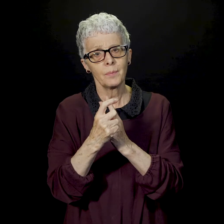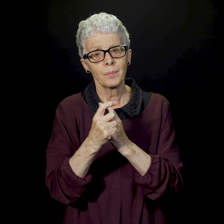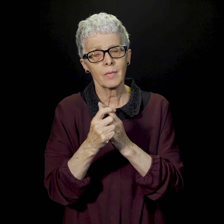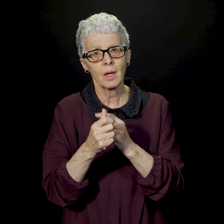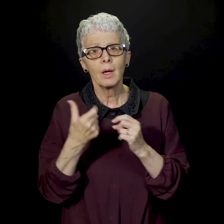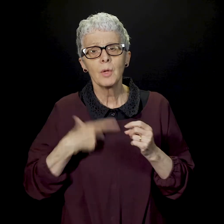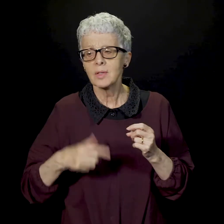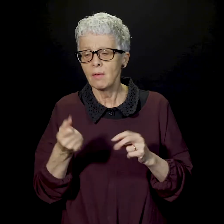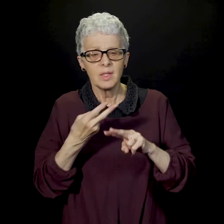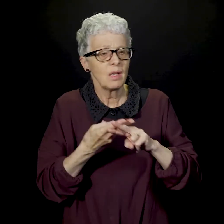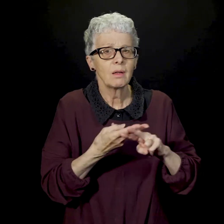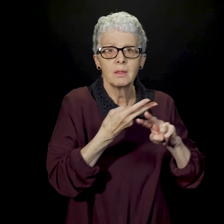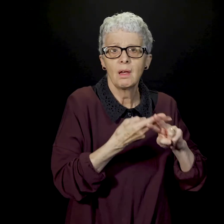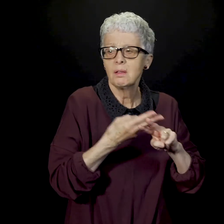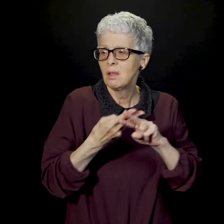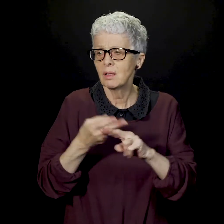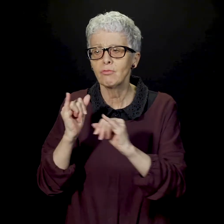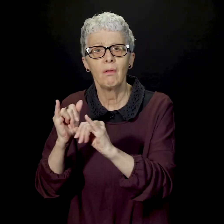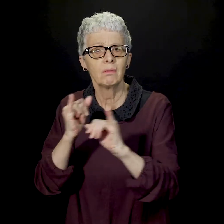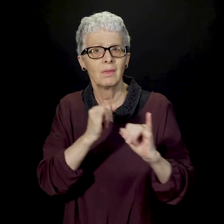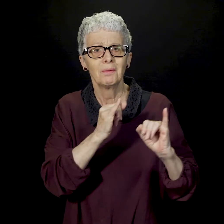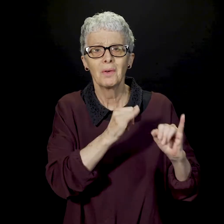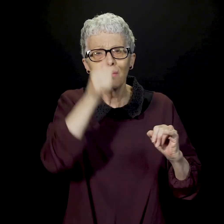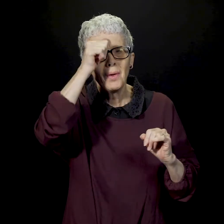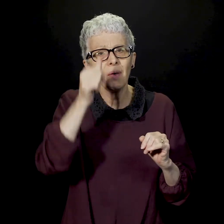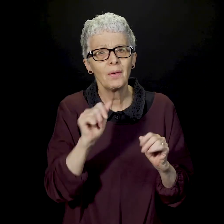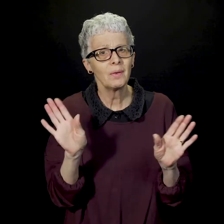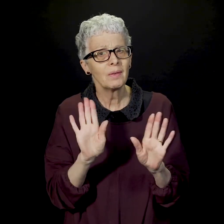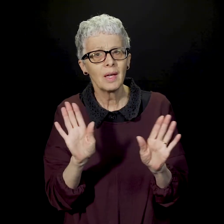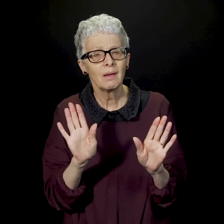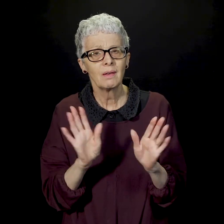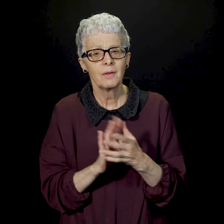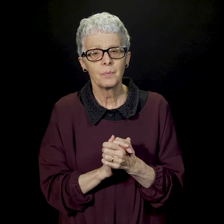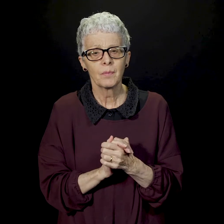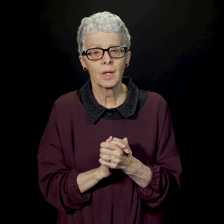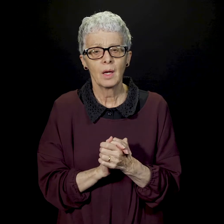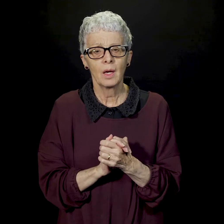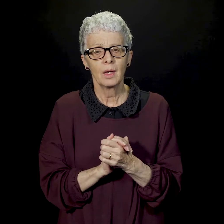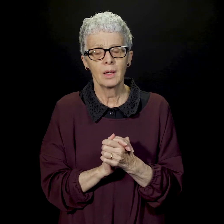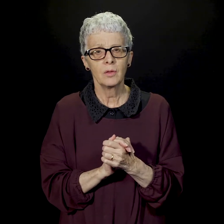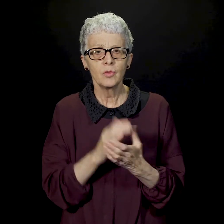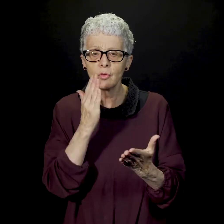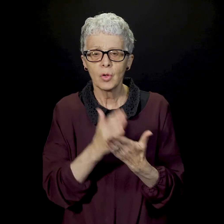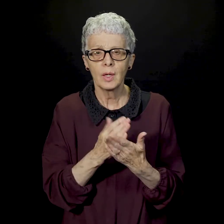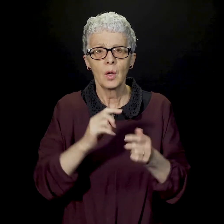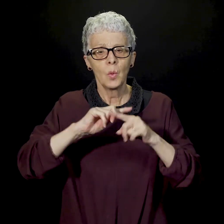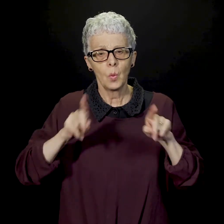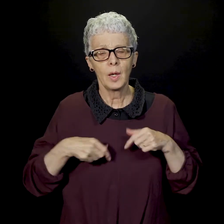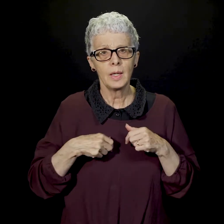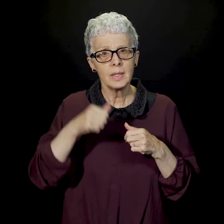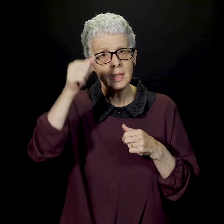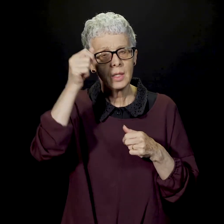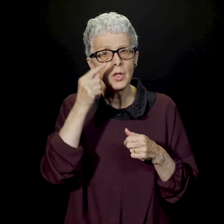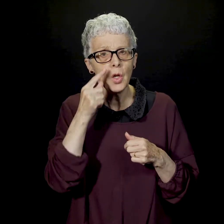Why the sadness? Why the despair? Like, if that culture is promising you everything, but clearly we see a